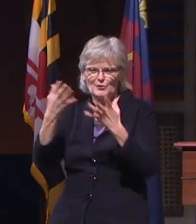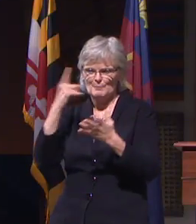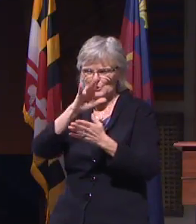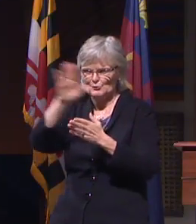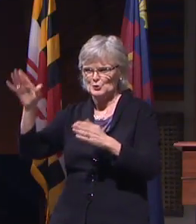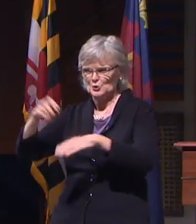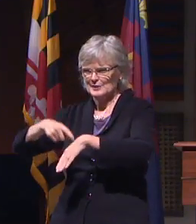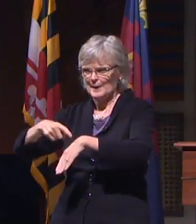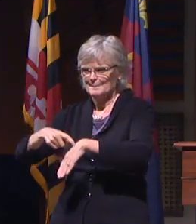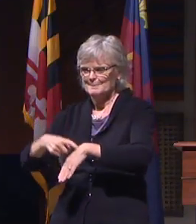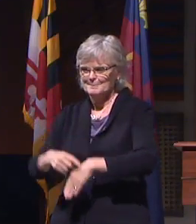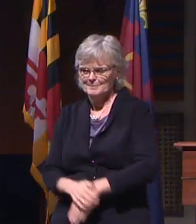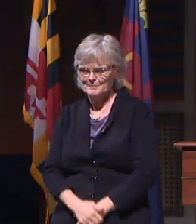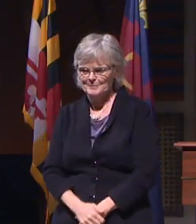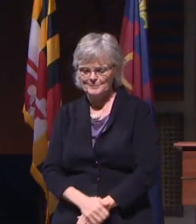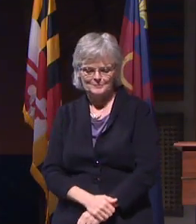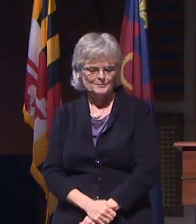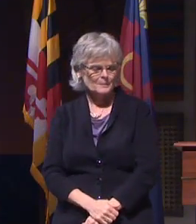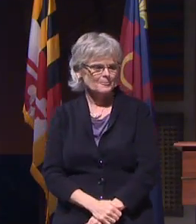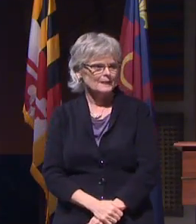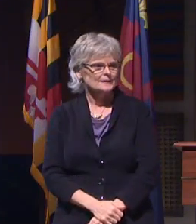time.